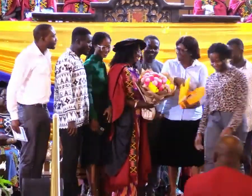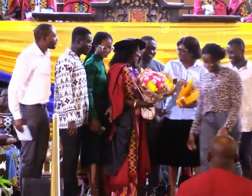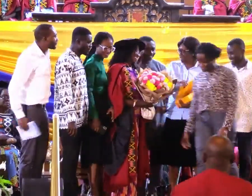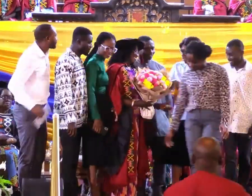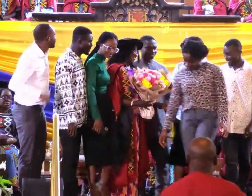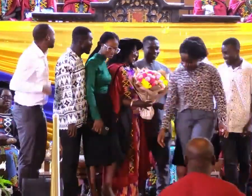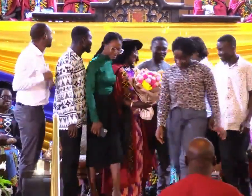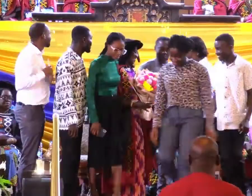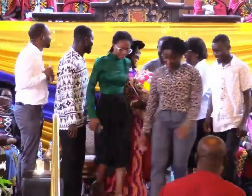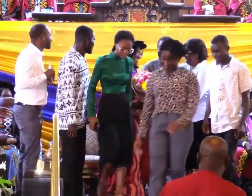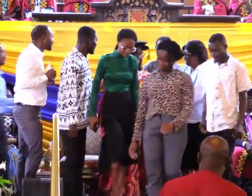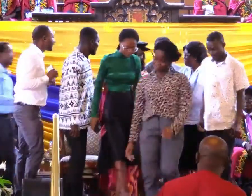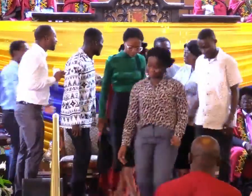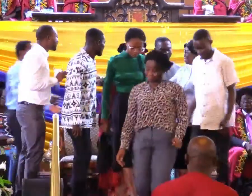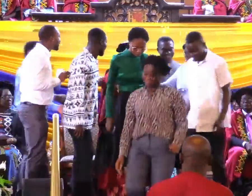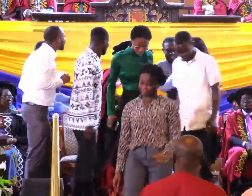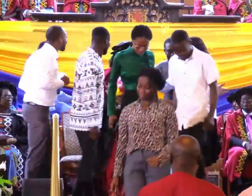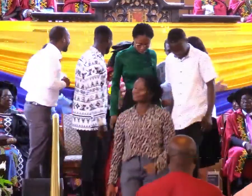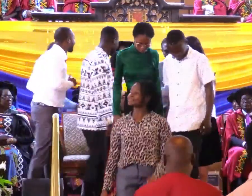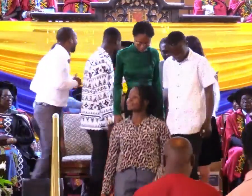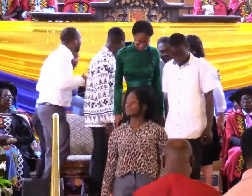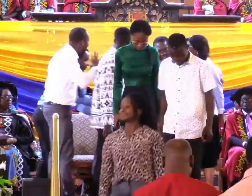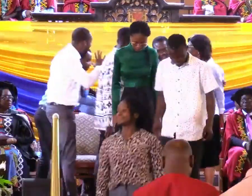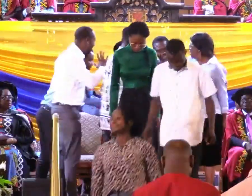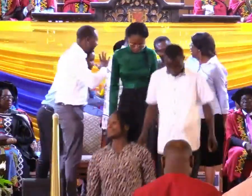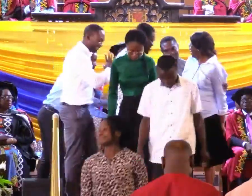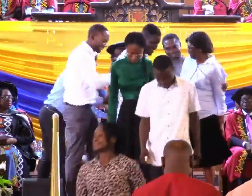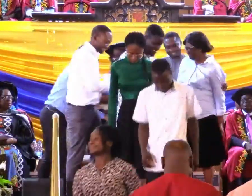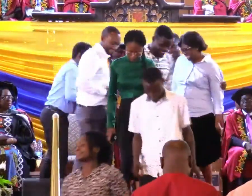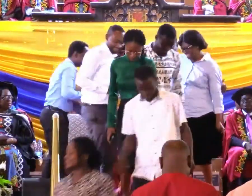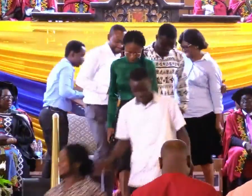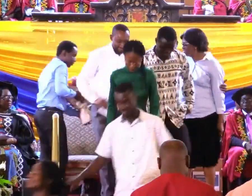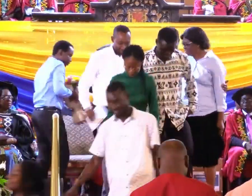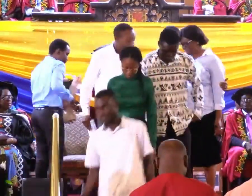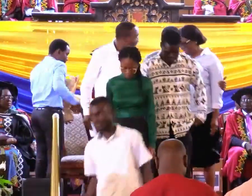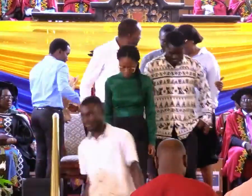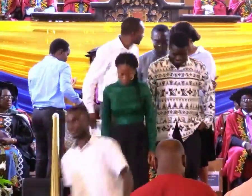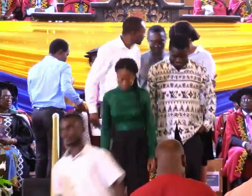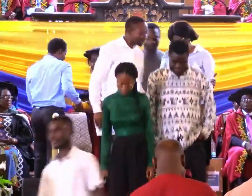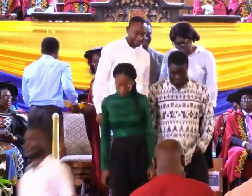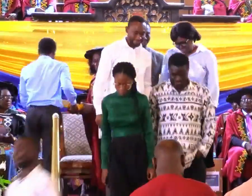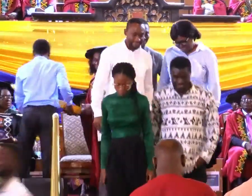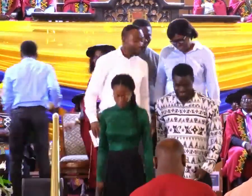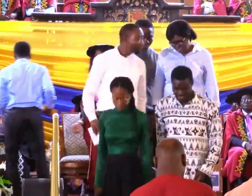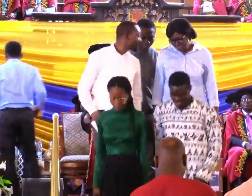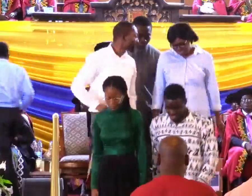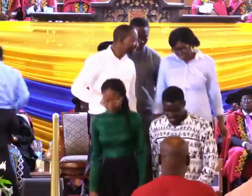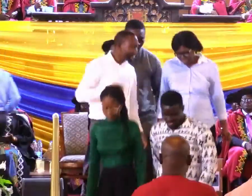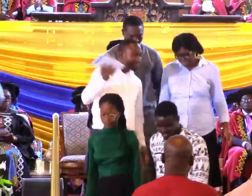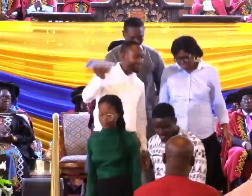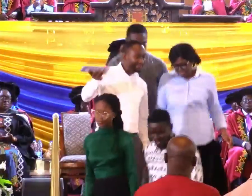Department of Clinical Pathology. Department of Clinical Pathology.